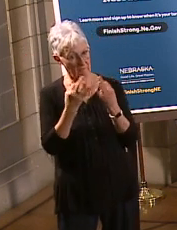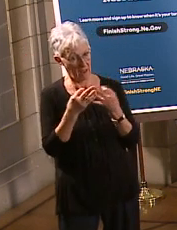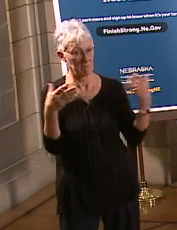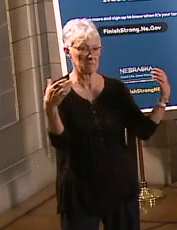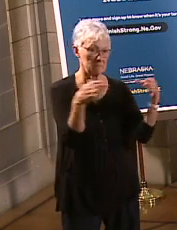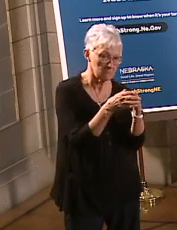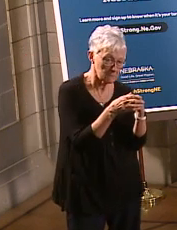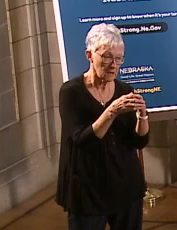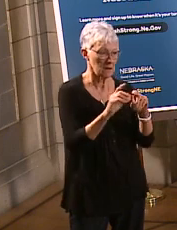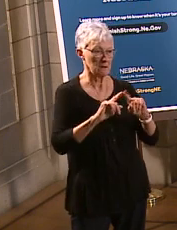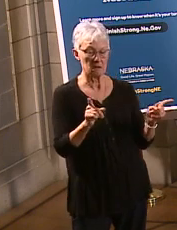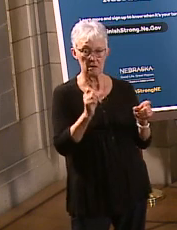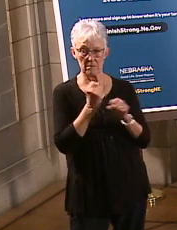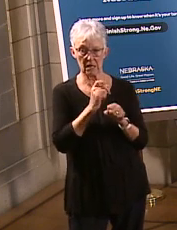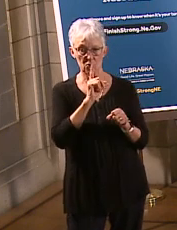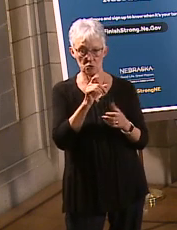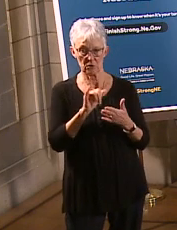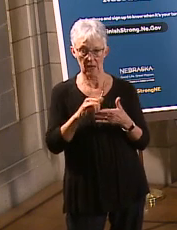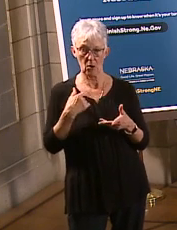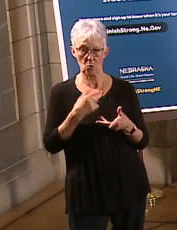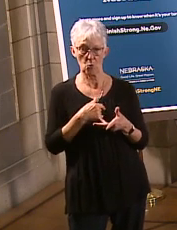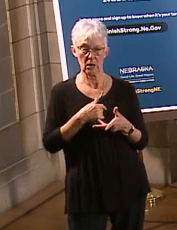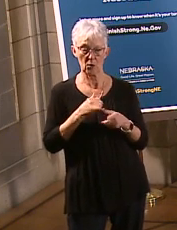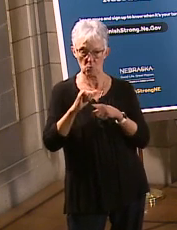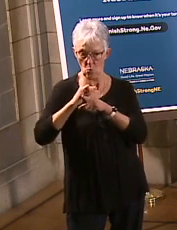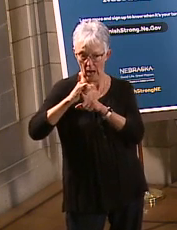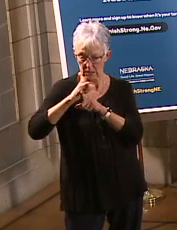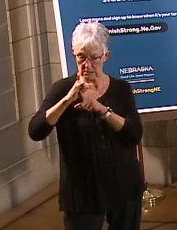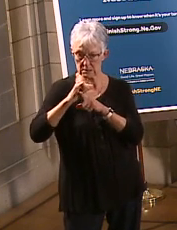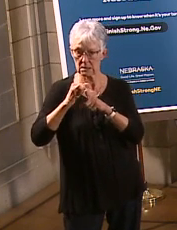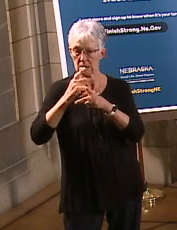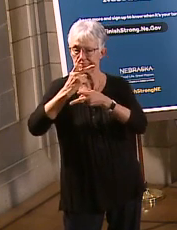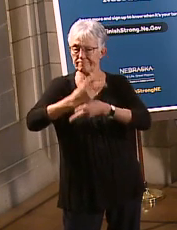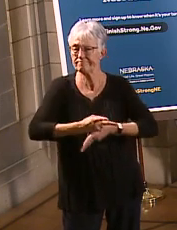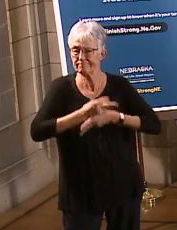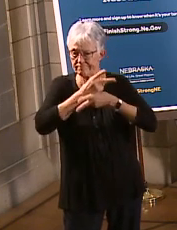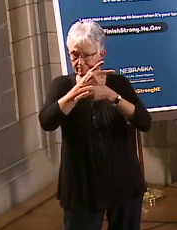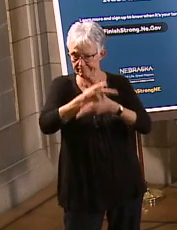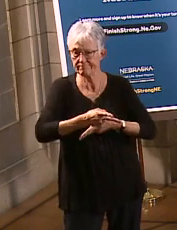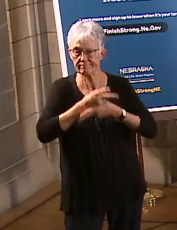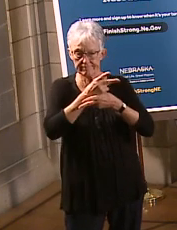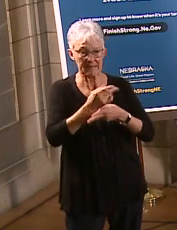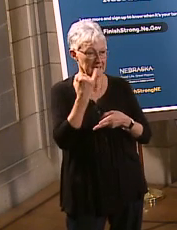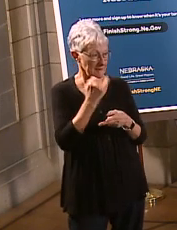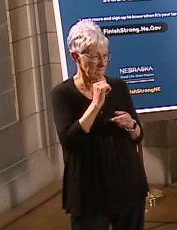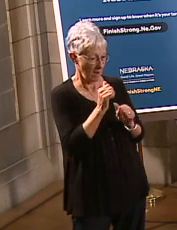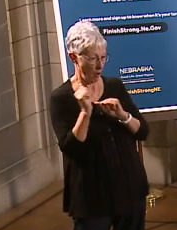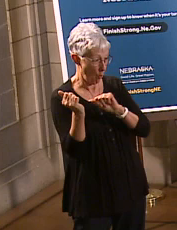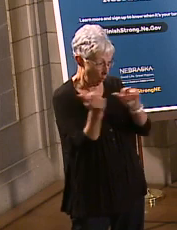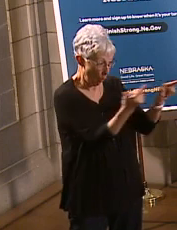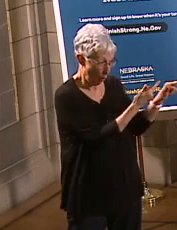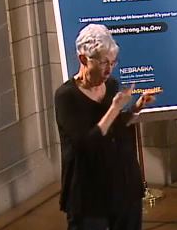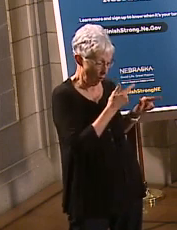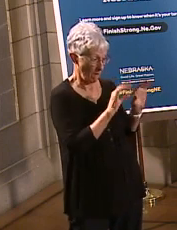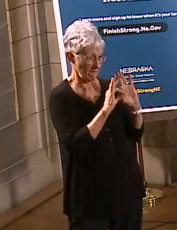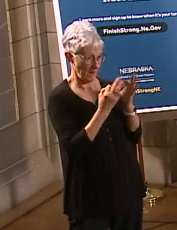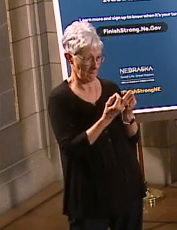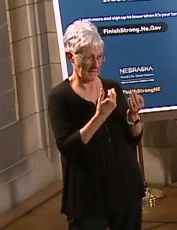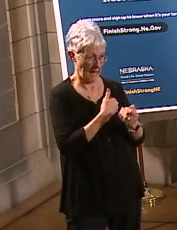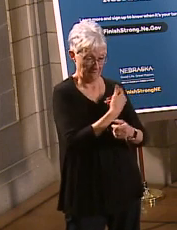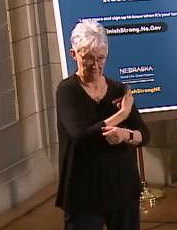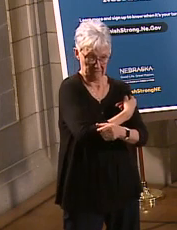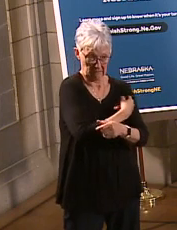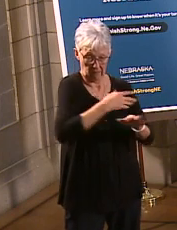continue to make sure we're exercising caution, right? So if not all family members have been vaccinated, and there's certainly that